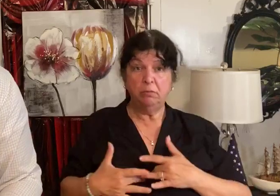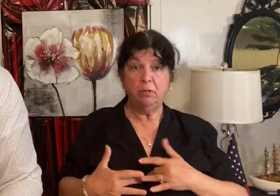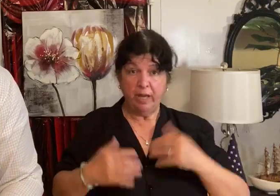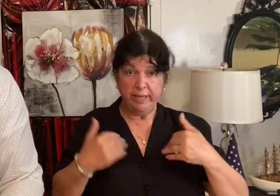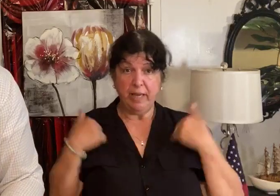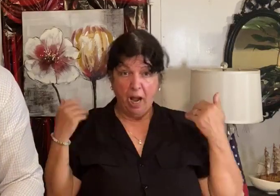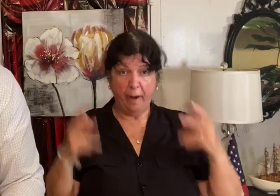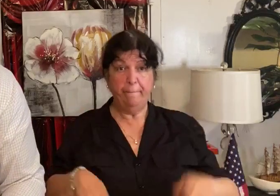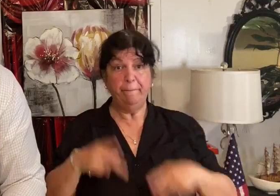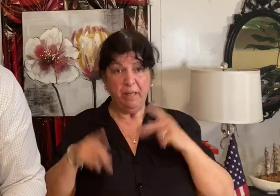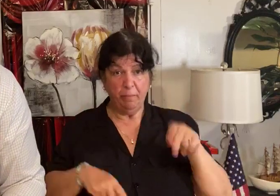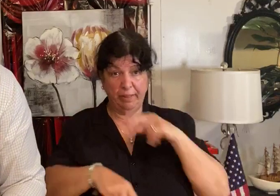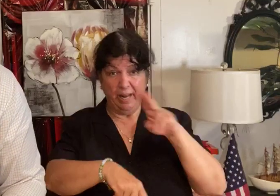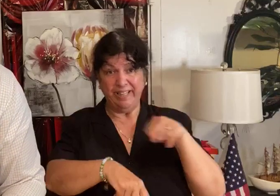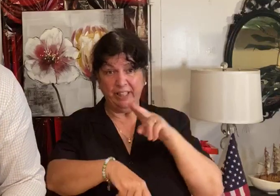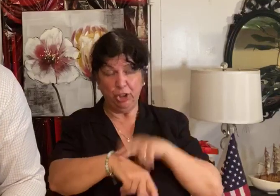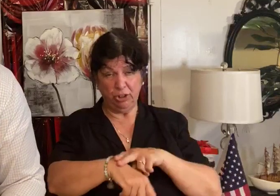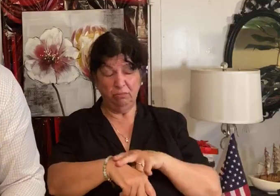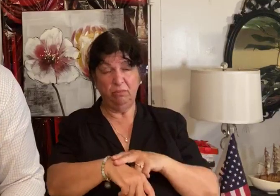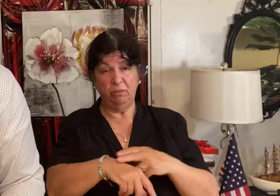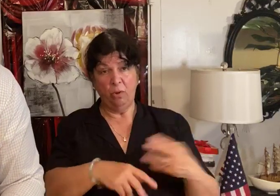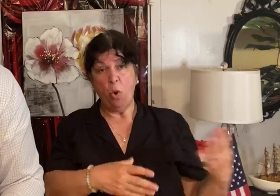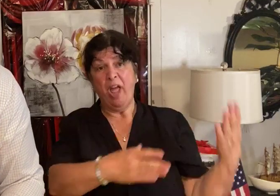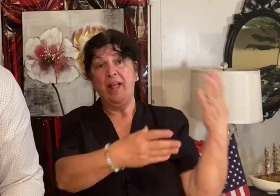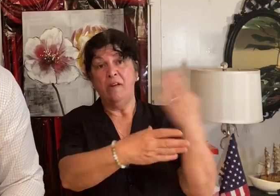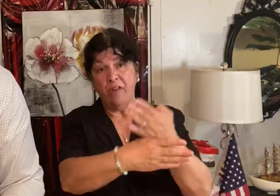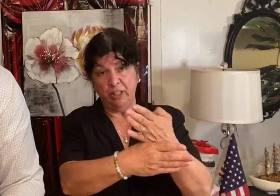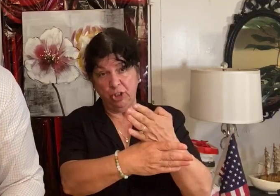young people in our nation.